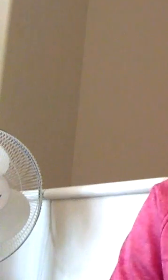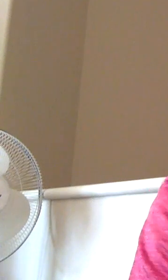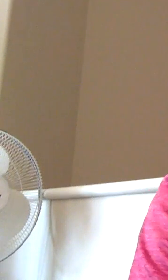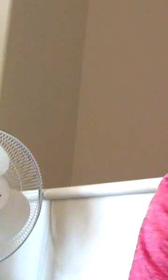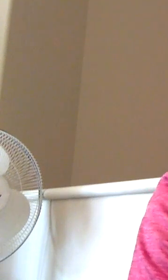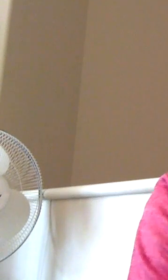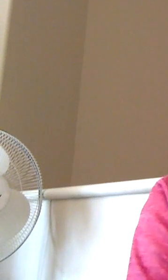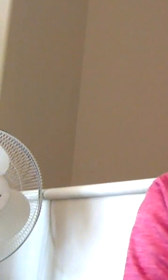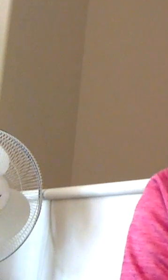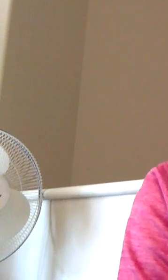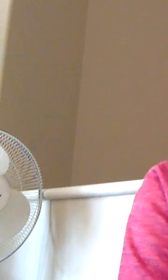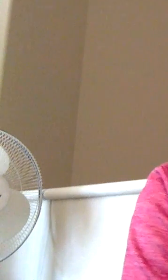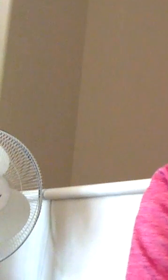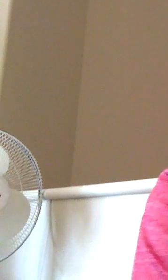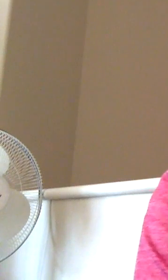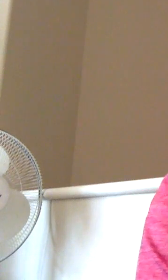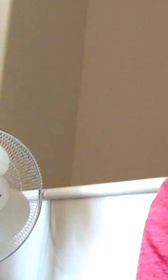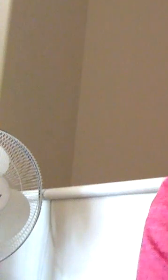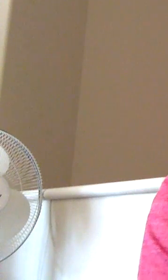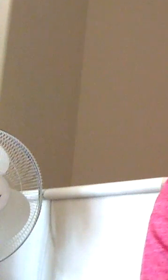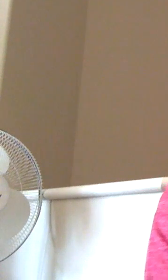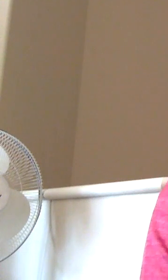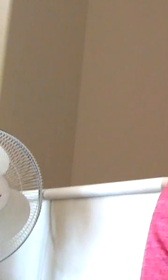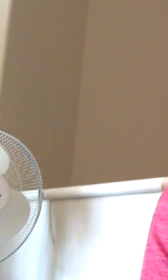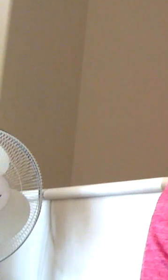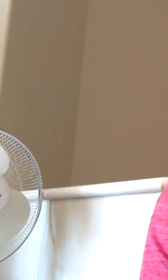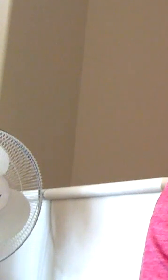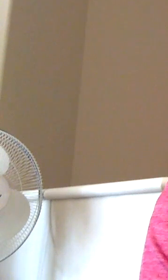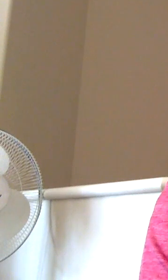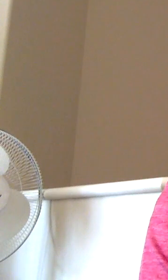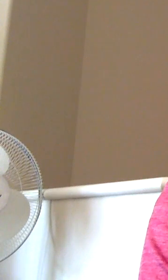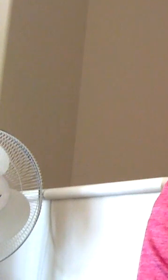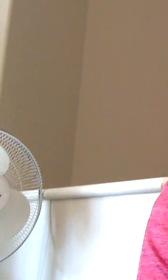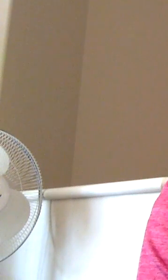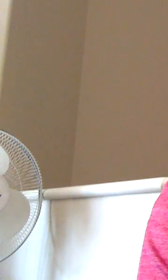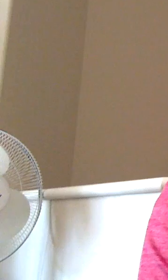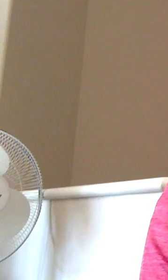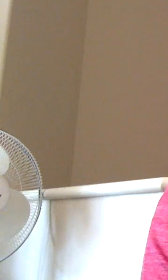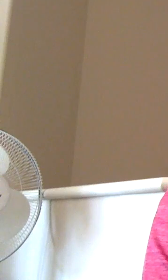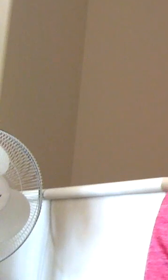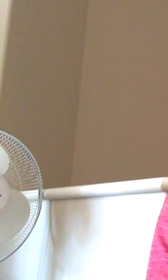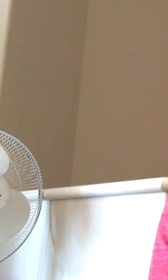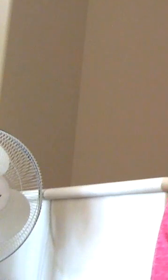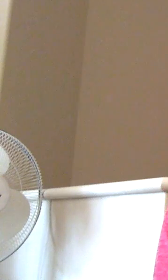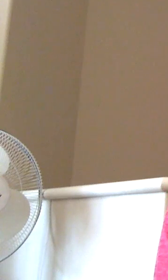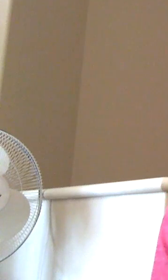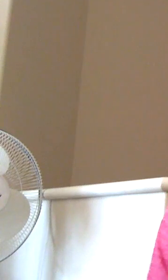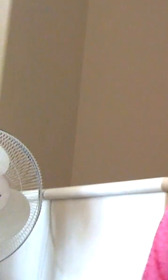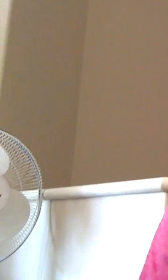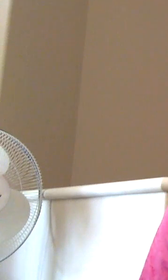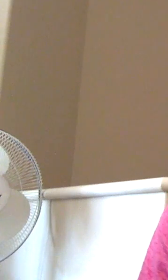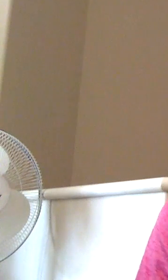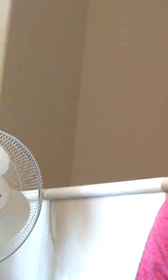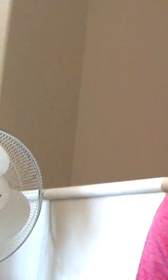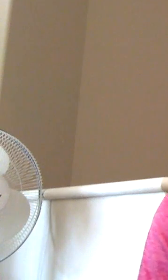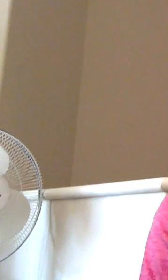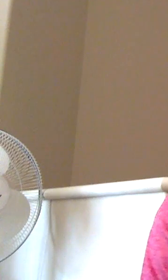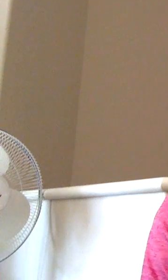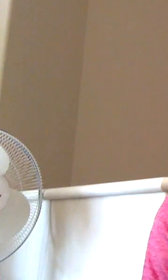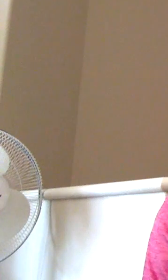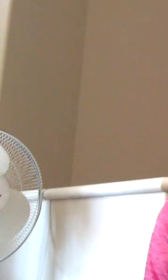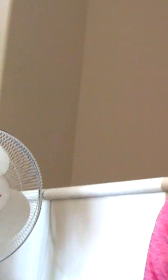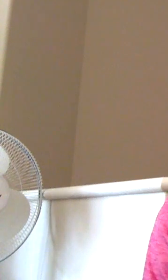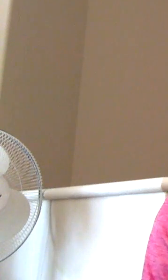Hello guys, so today's video is kind of special because